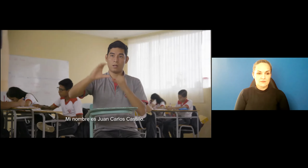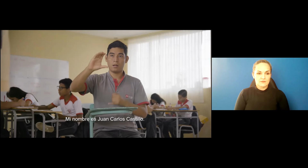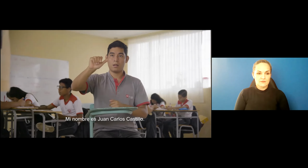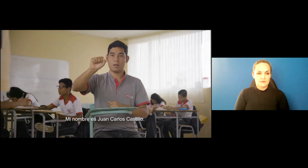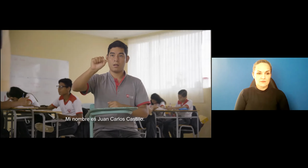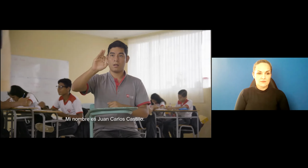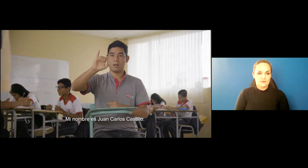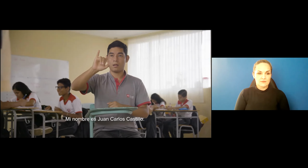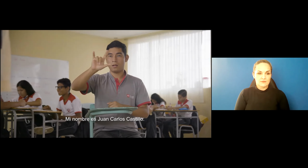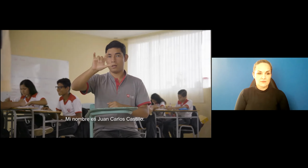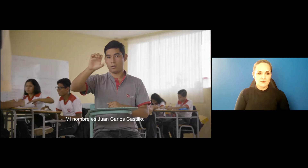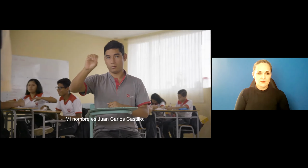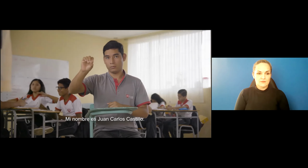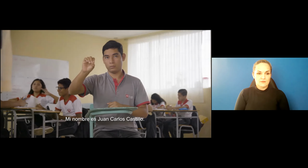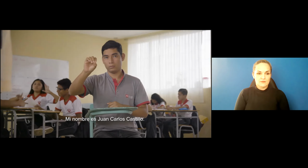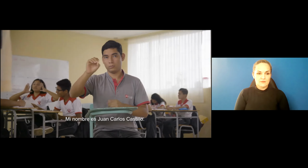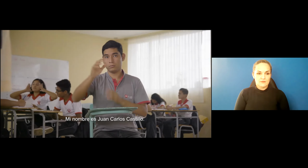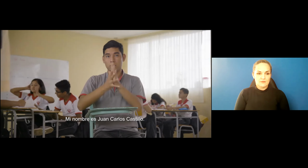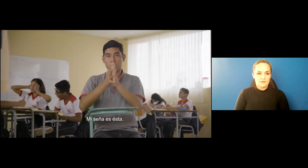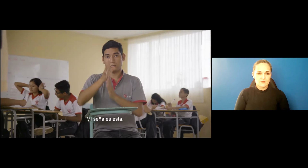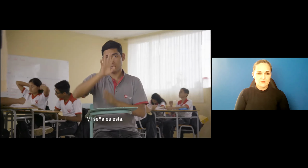Carlos Castillo.